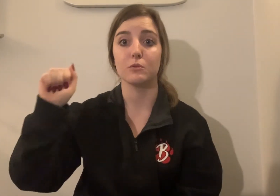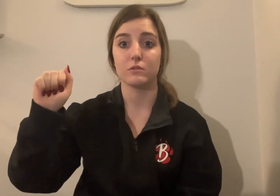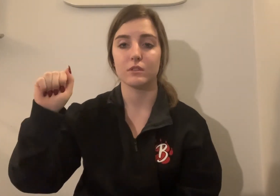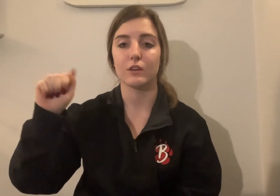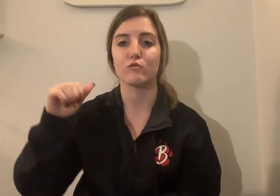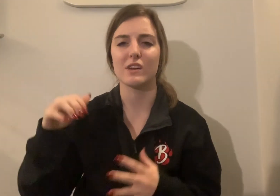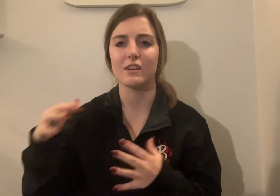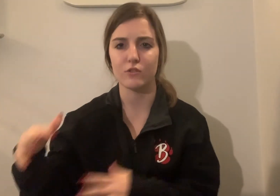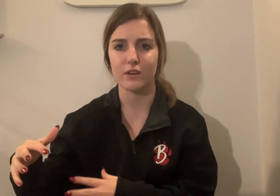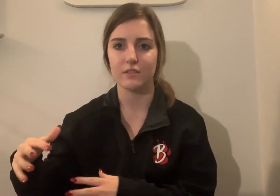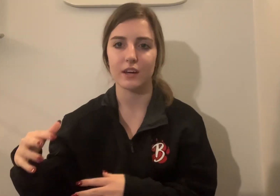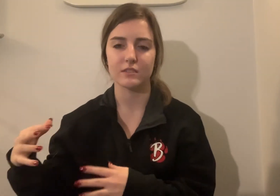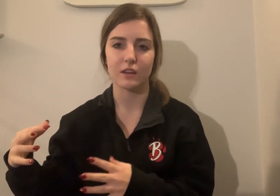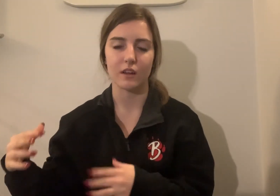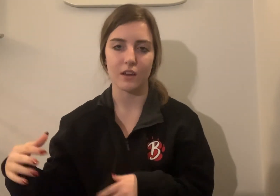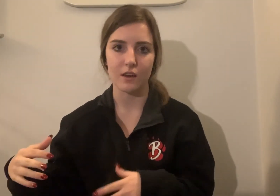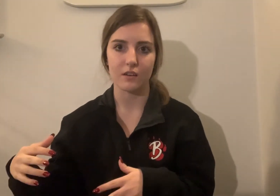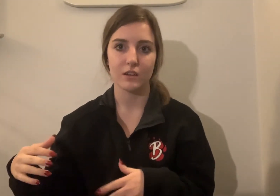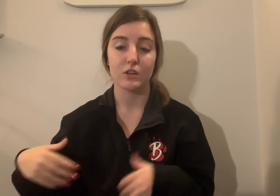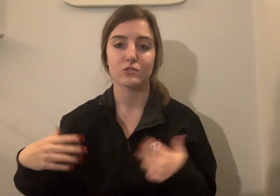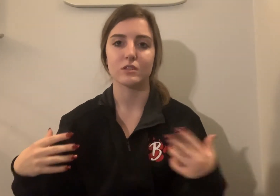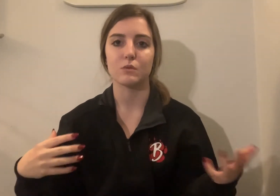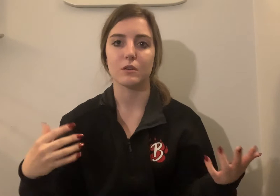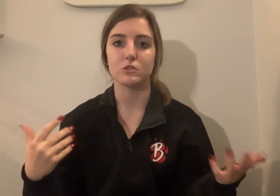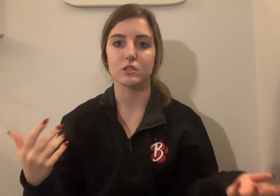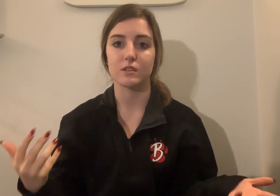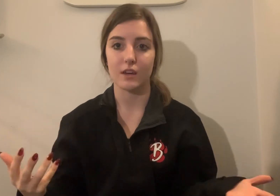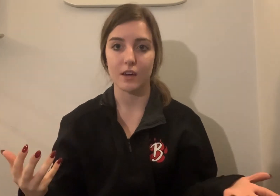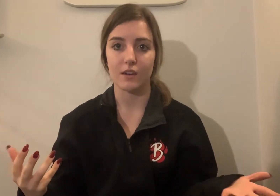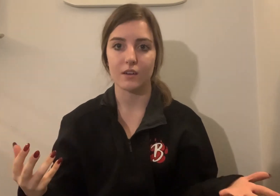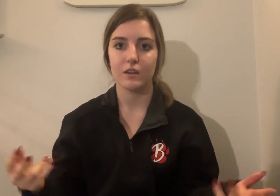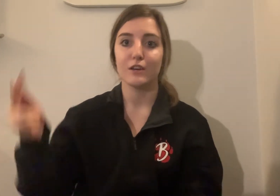like reiterate that second A. So that's why I was just saying A. So